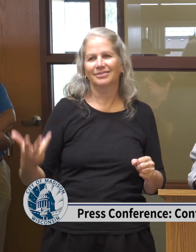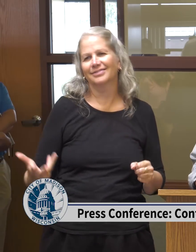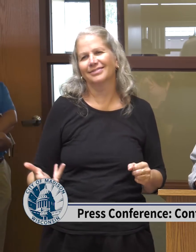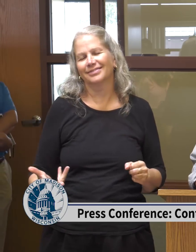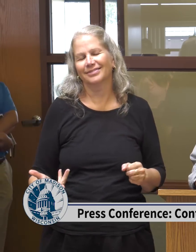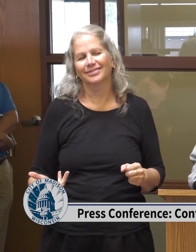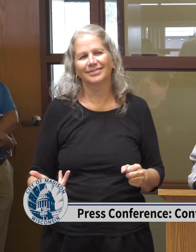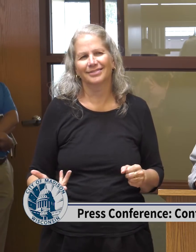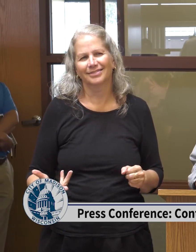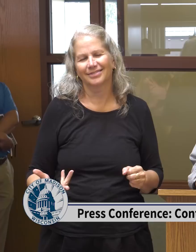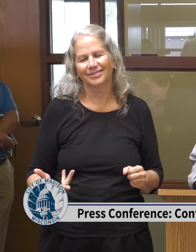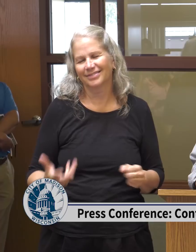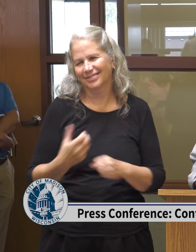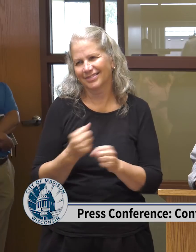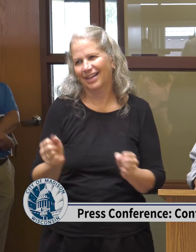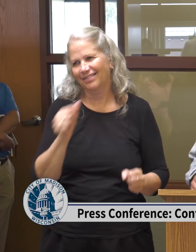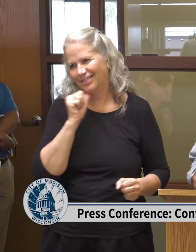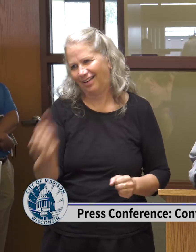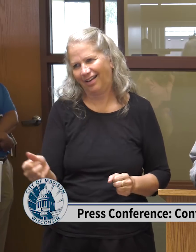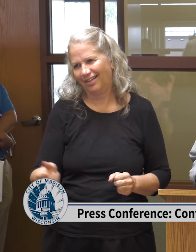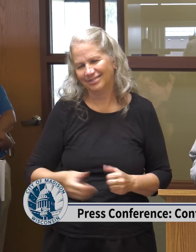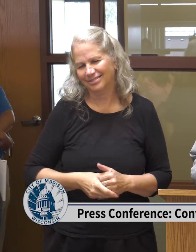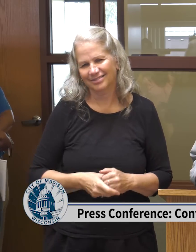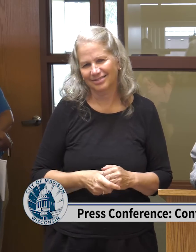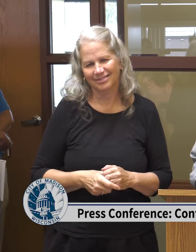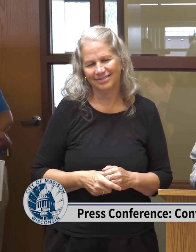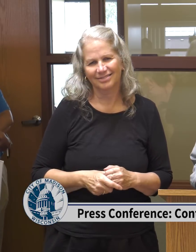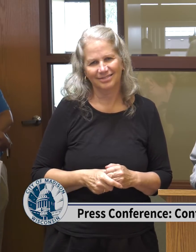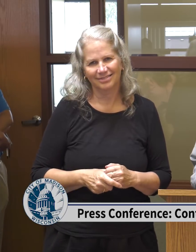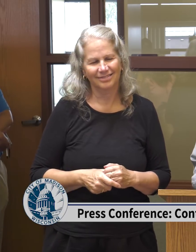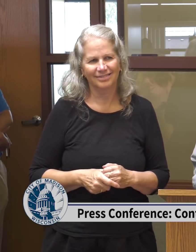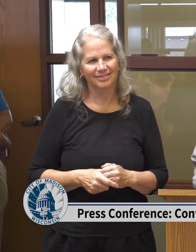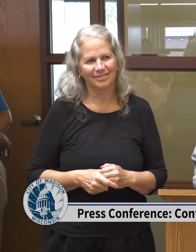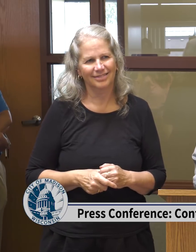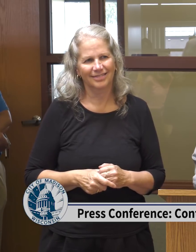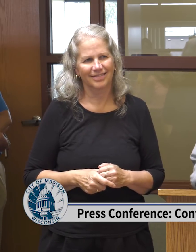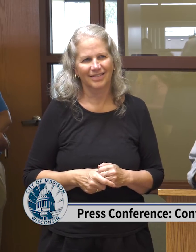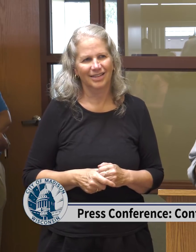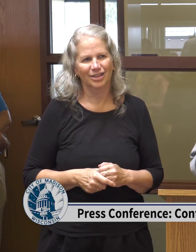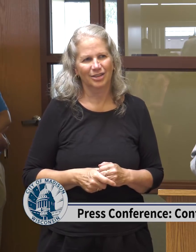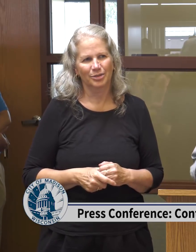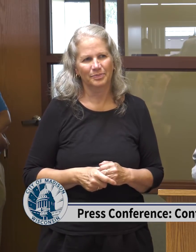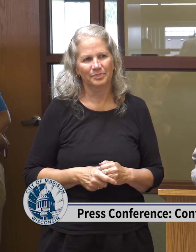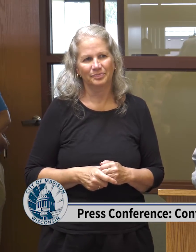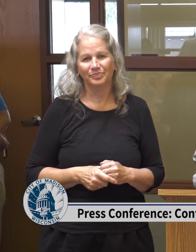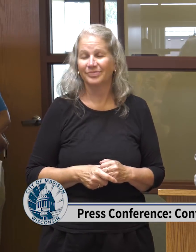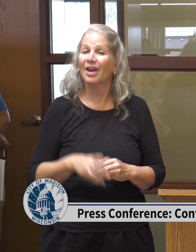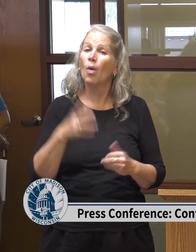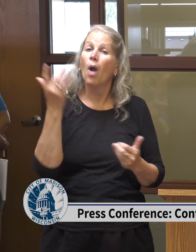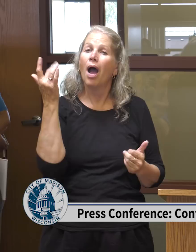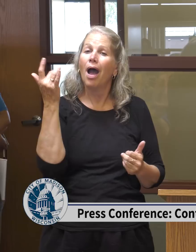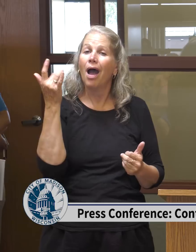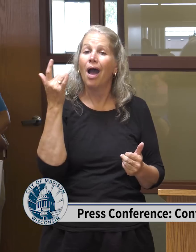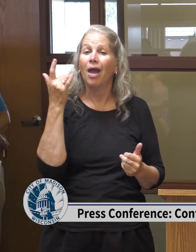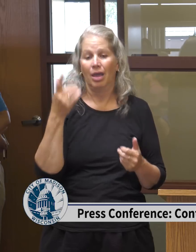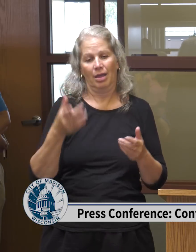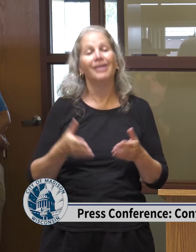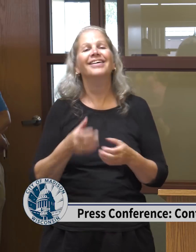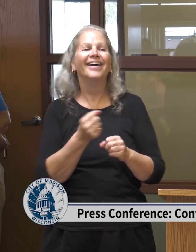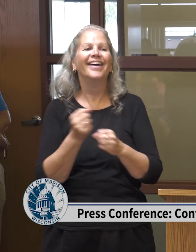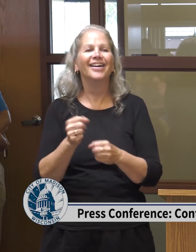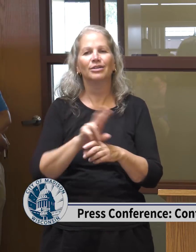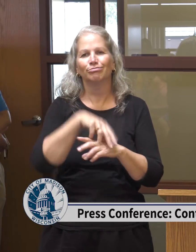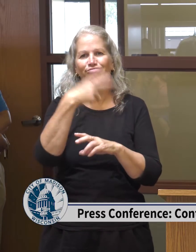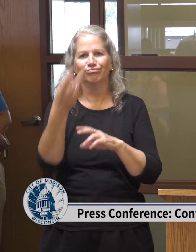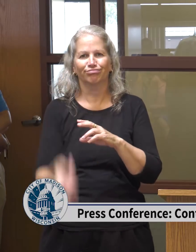it's not safe. If you go over into the water, you've got an issue. And as I said earlier, you